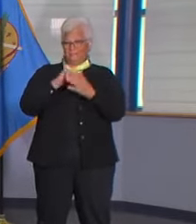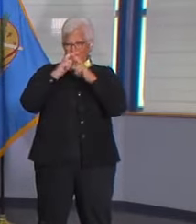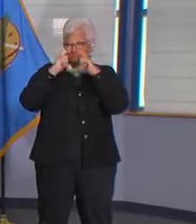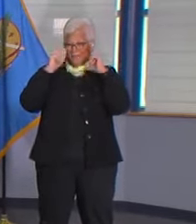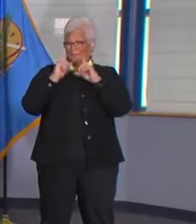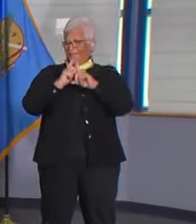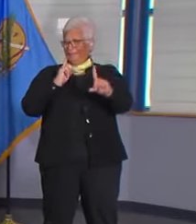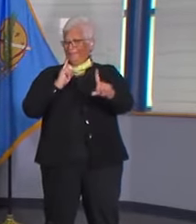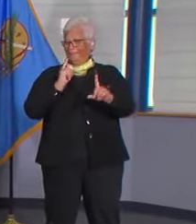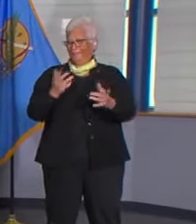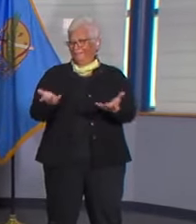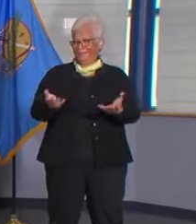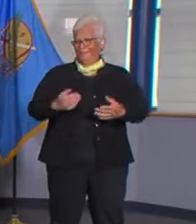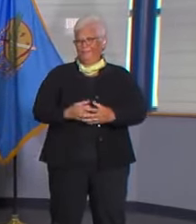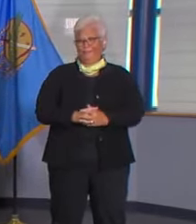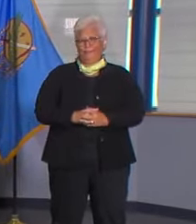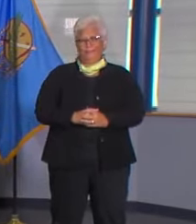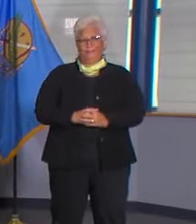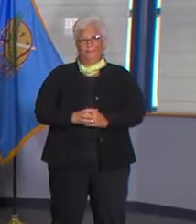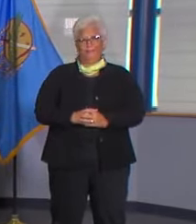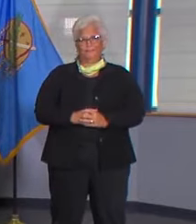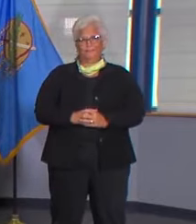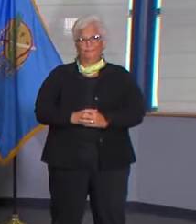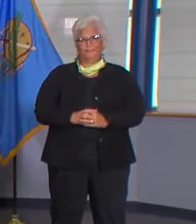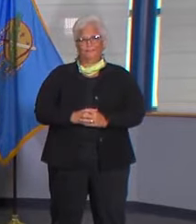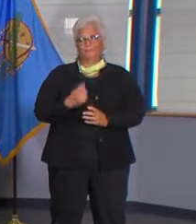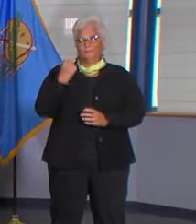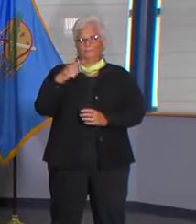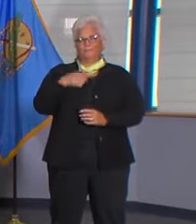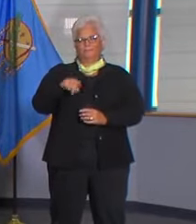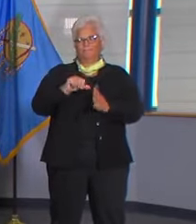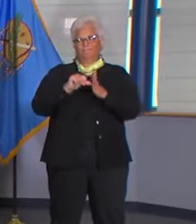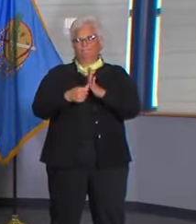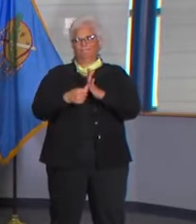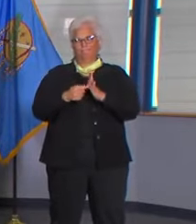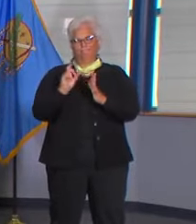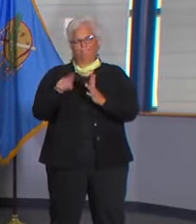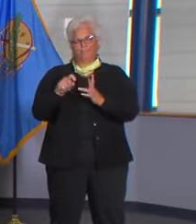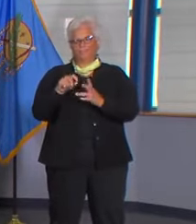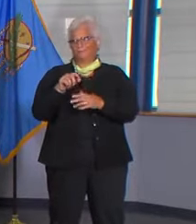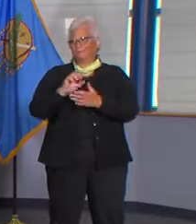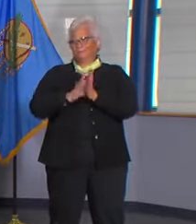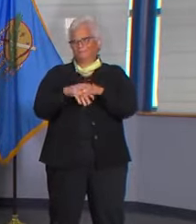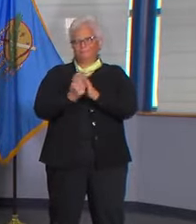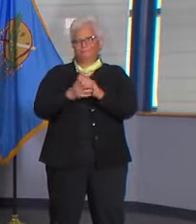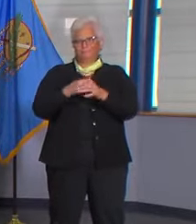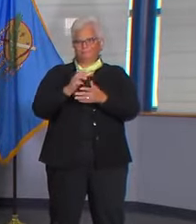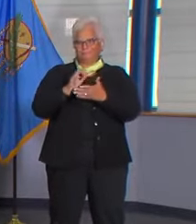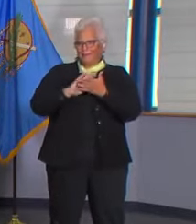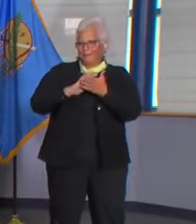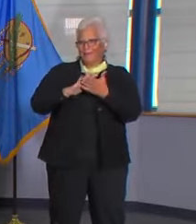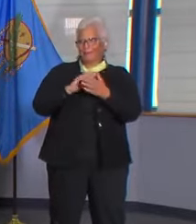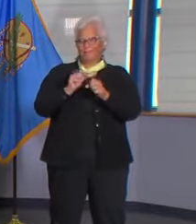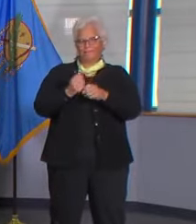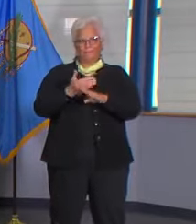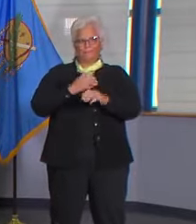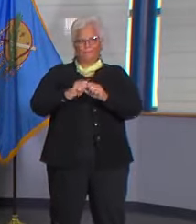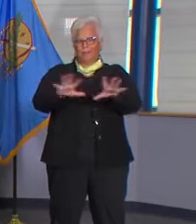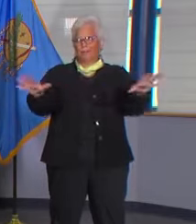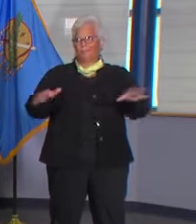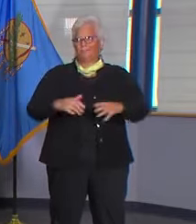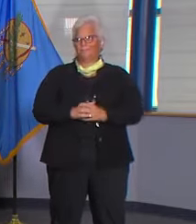hand washing stations, so that they hopefully will be part of stopping spread as opposed to furthering spread.